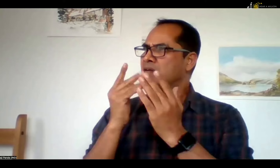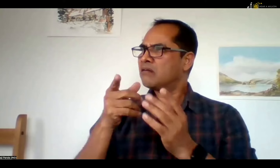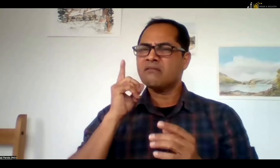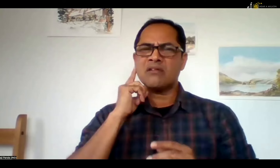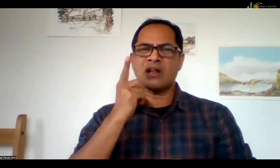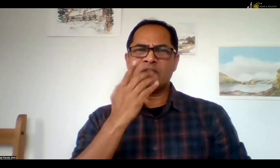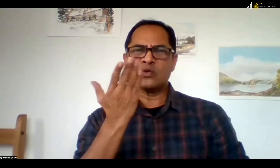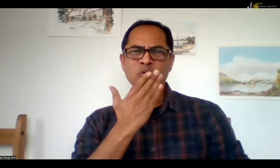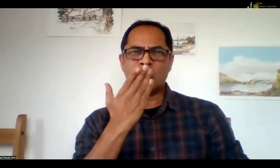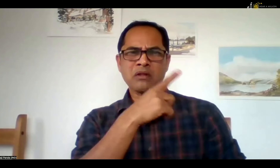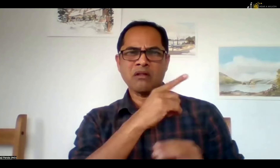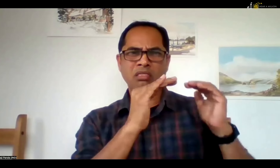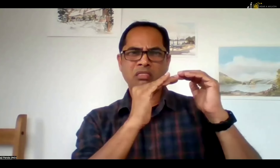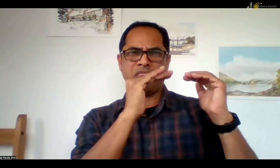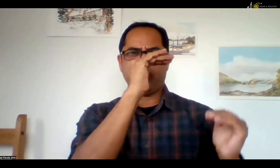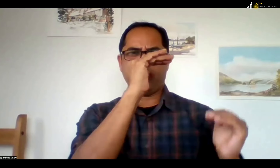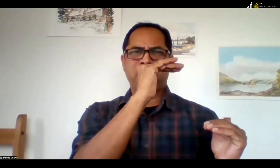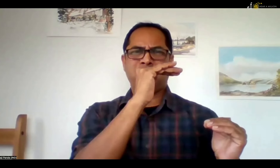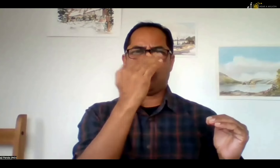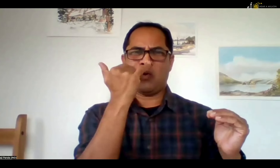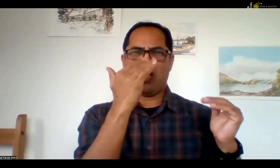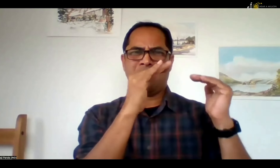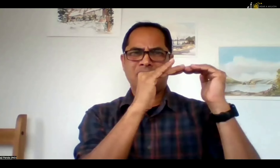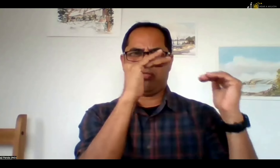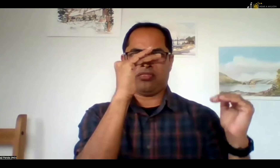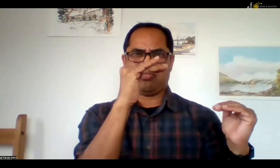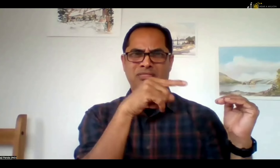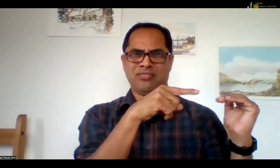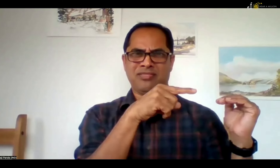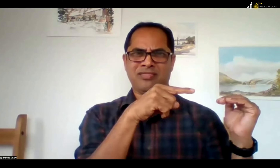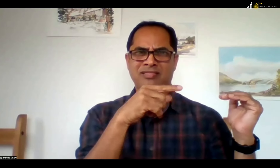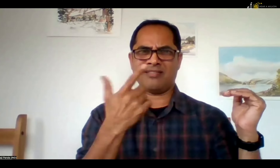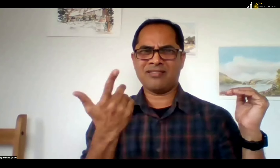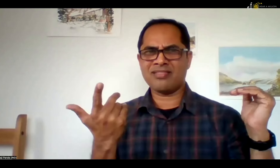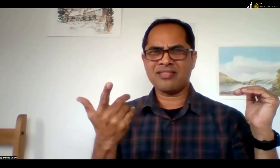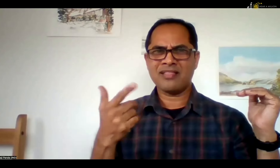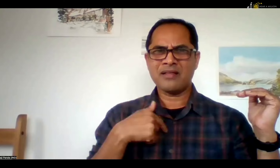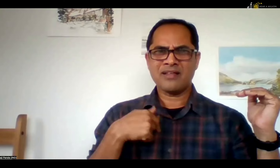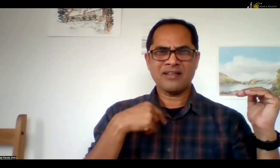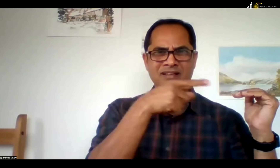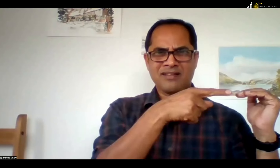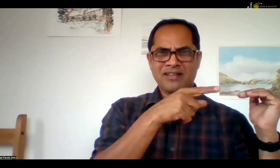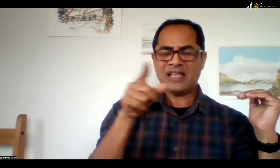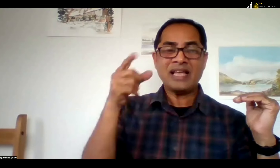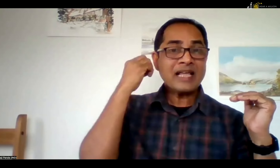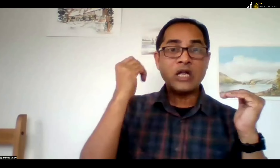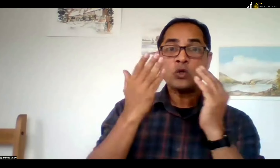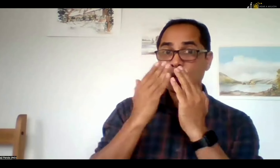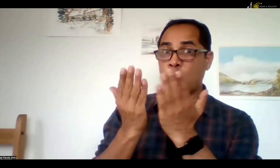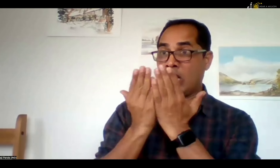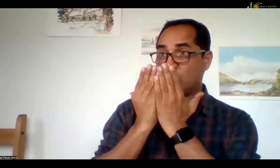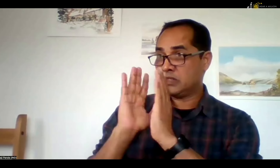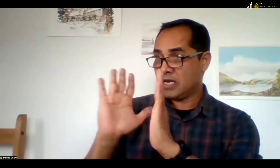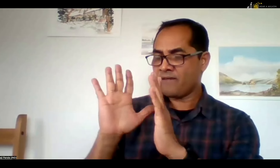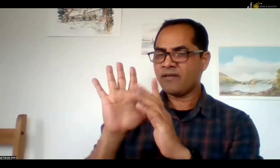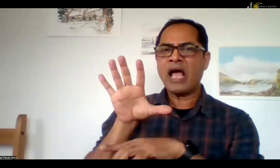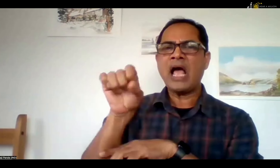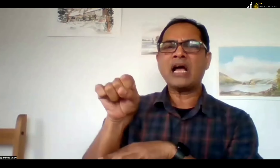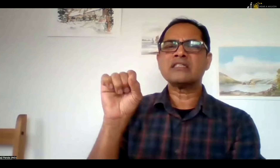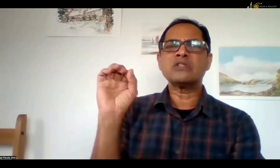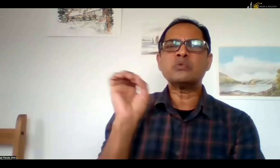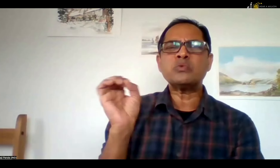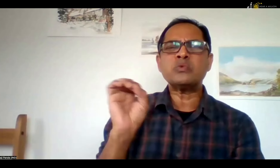court and tell them that, if you talk about equality, if you talk about the right to education, why is the deaf education sector so lopsided?